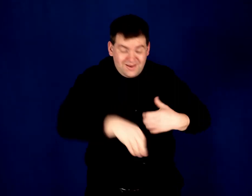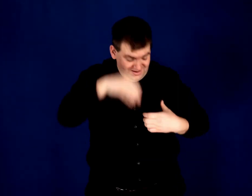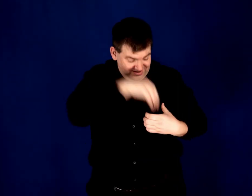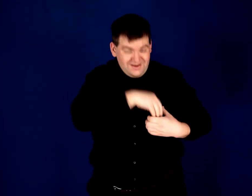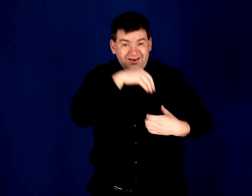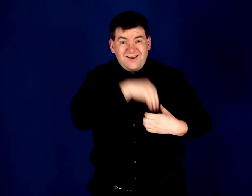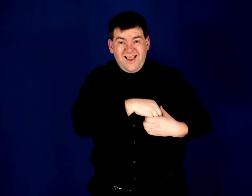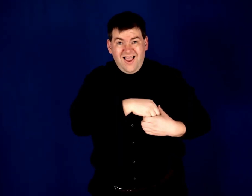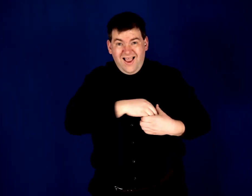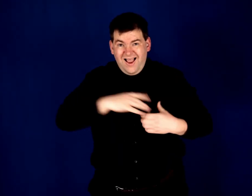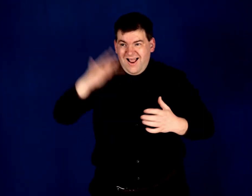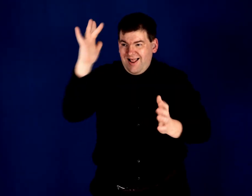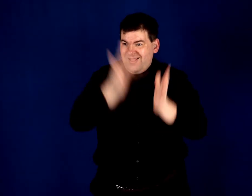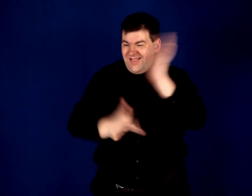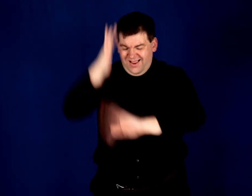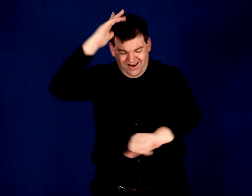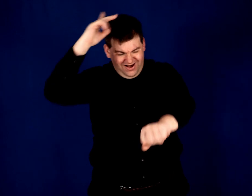Inside of that Lamb Lamb Lamb